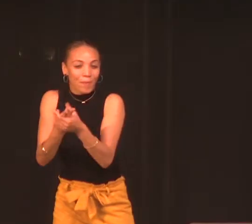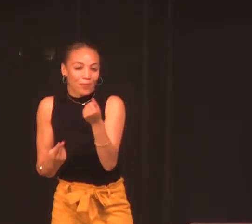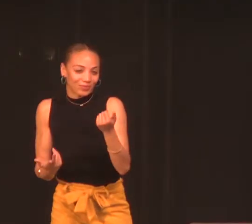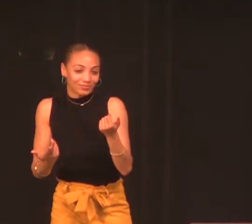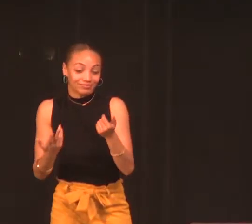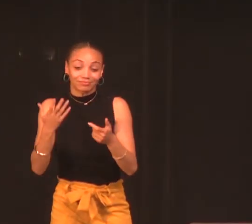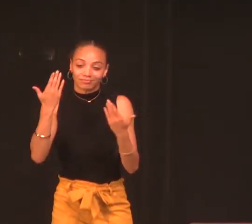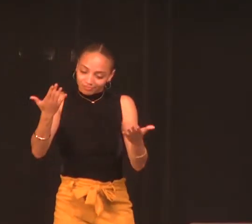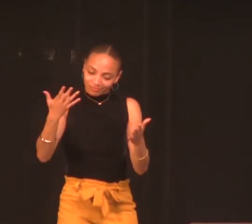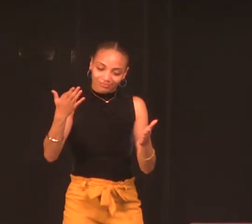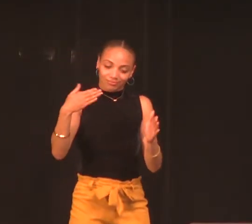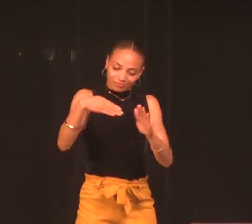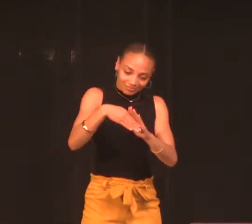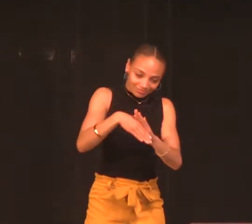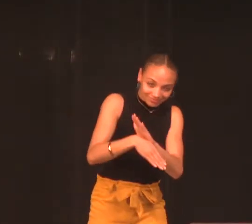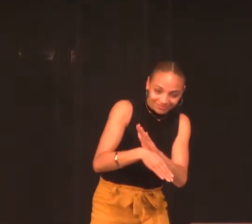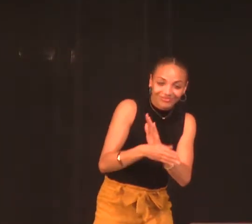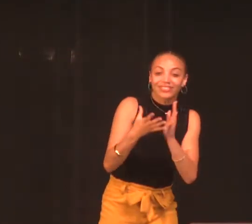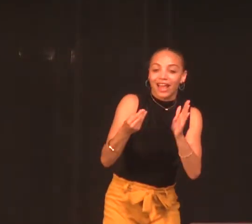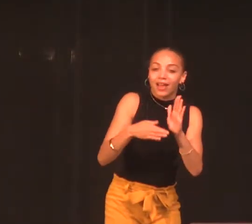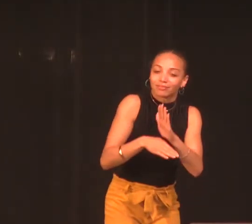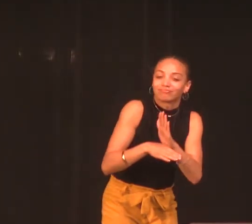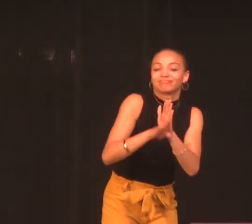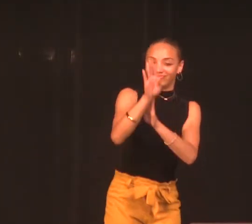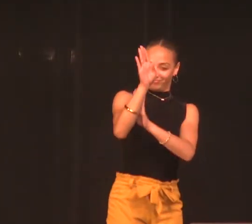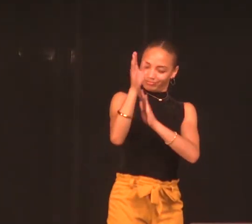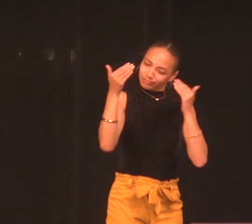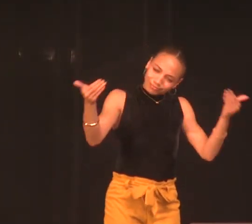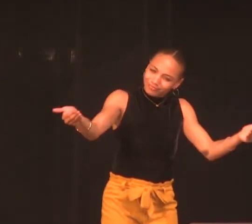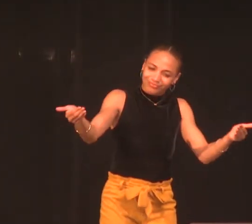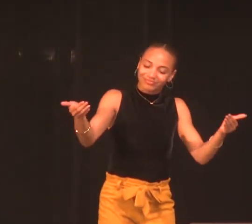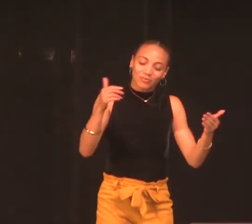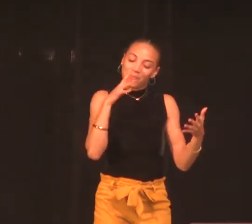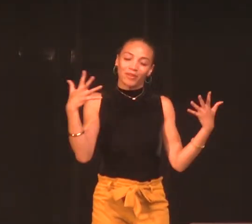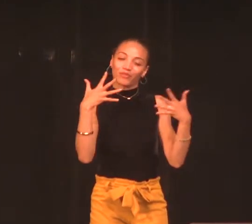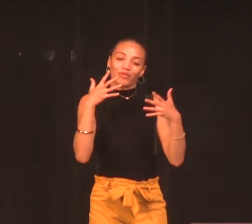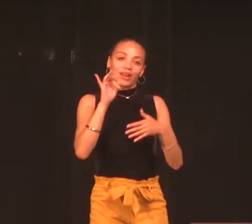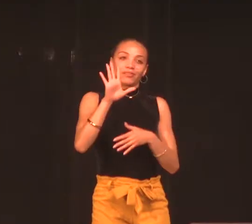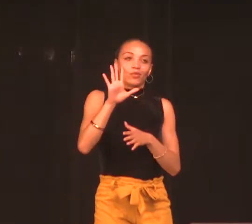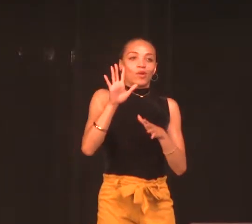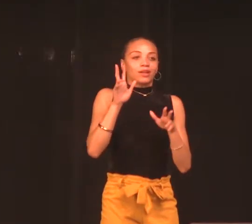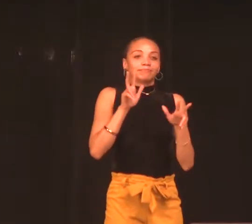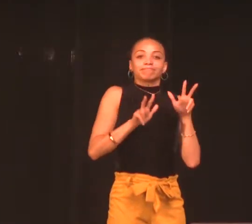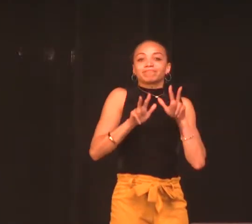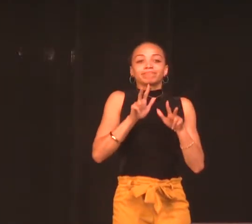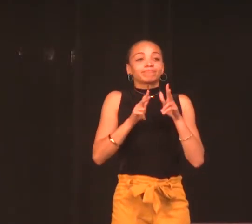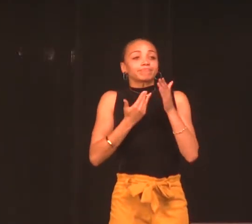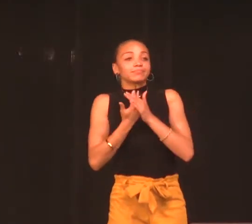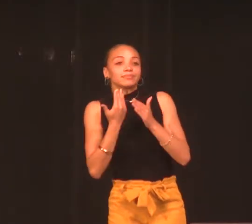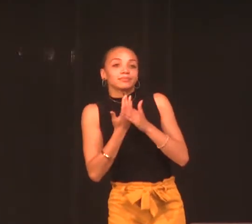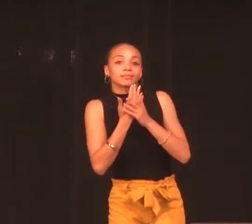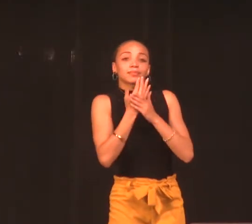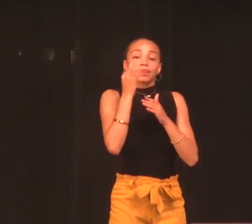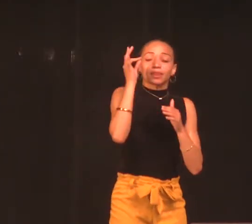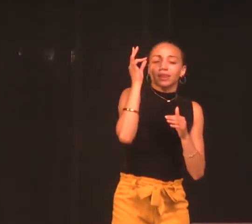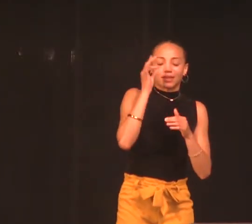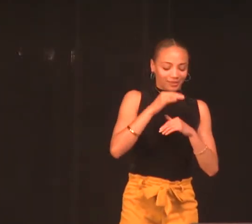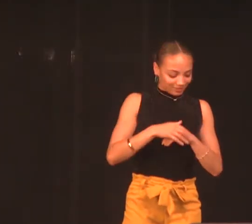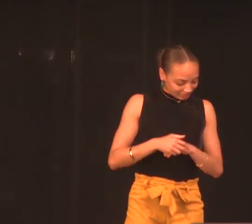knowledge and experience. You have to have both. When you're new at something, that's okay. You'll grow from it. Don't be afraid to